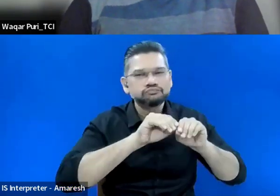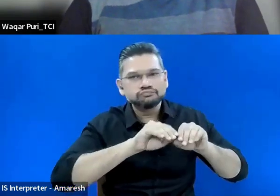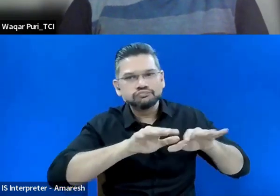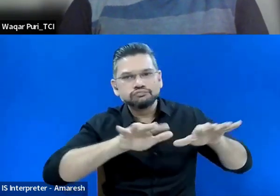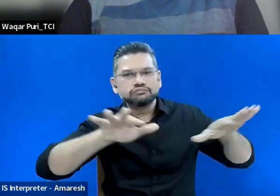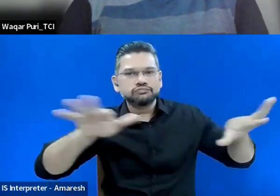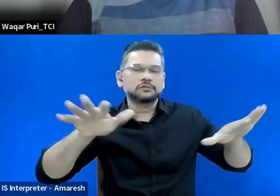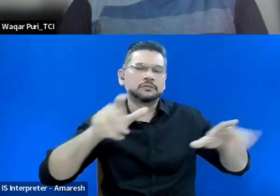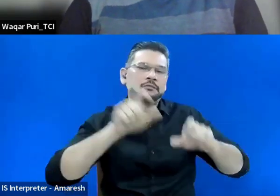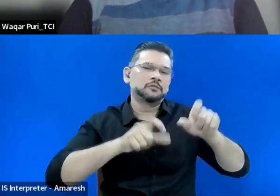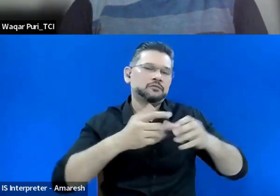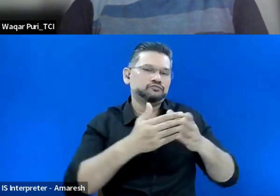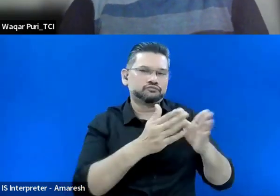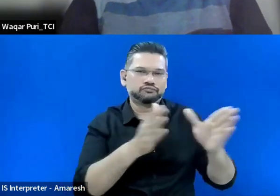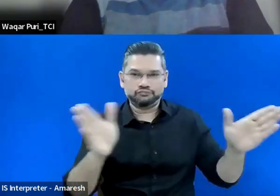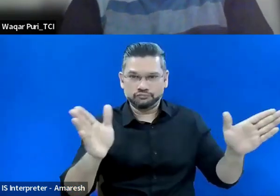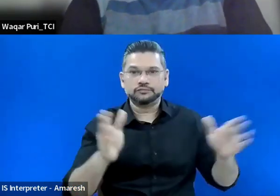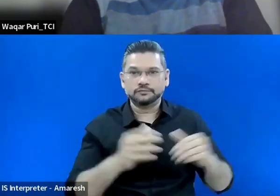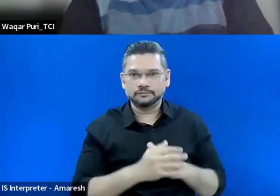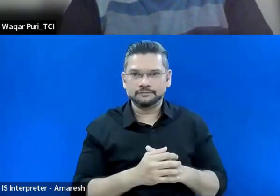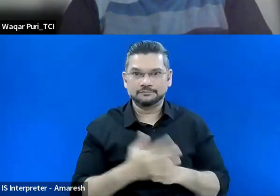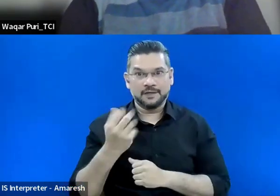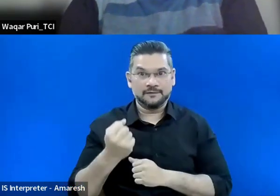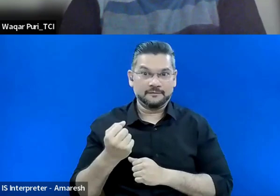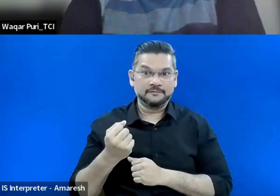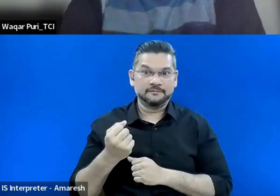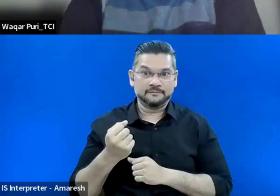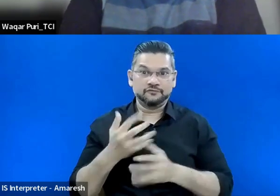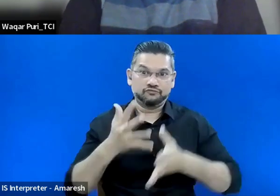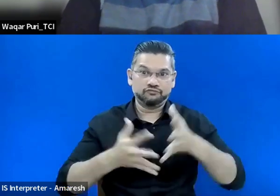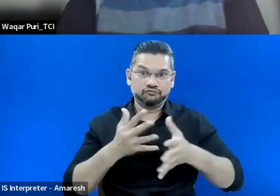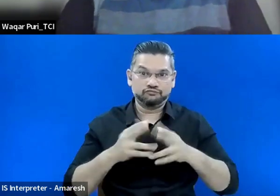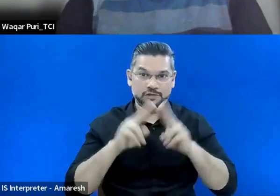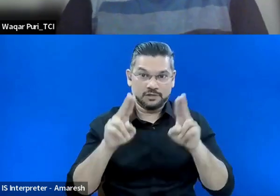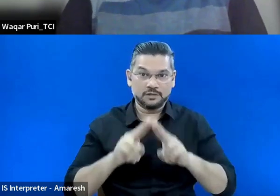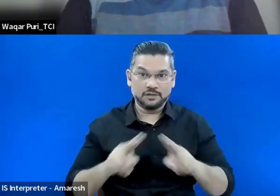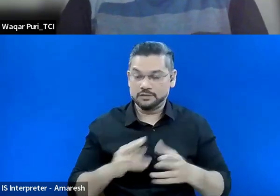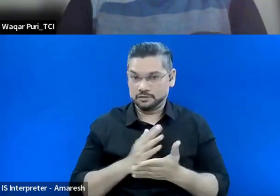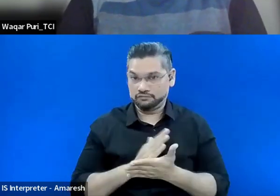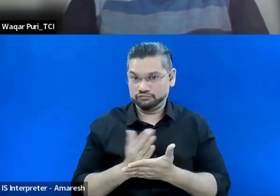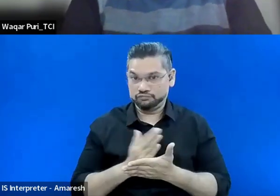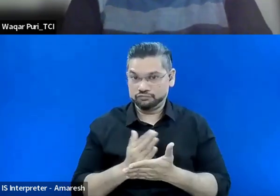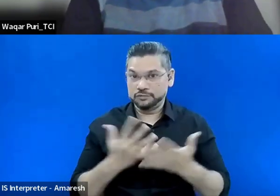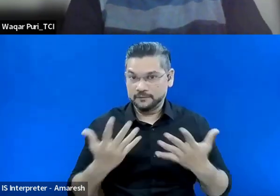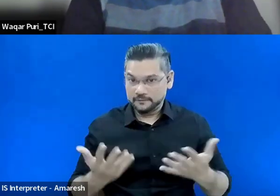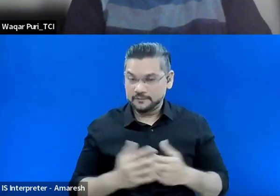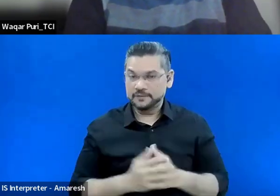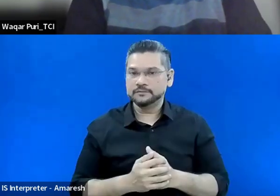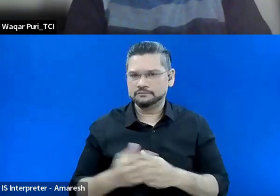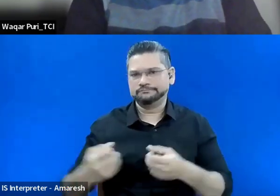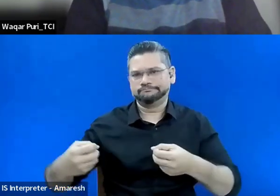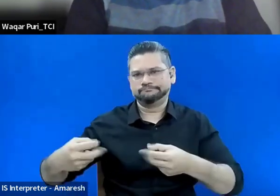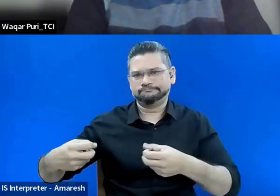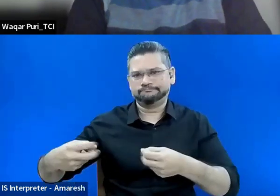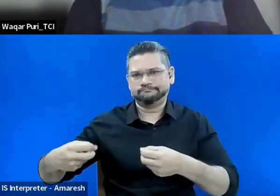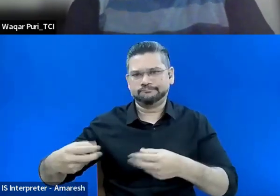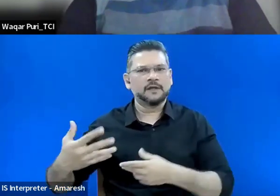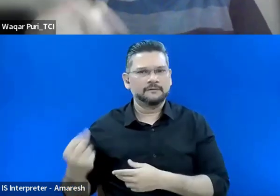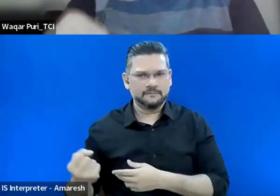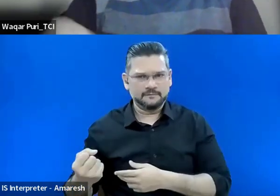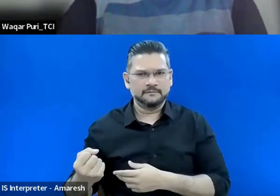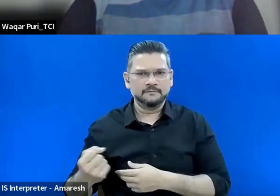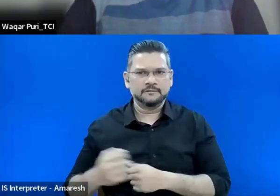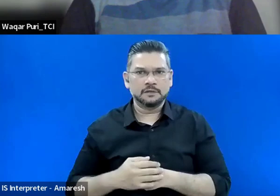We are providing with the international sign interpretation and closed captions. To have access to the closed caption, please access